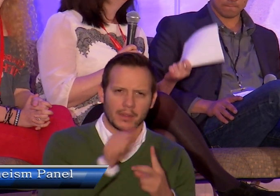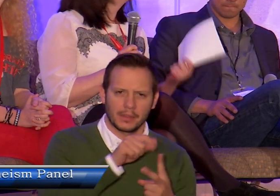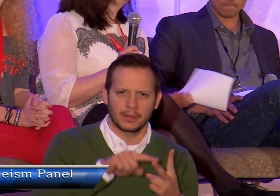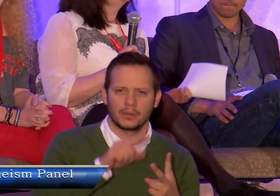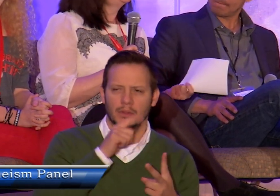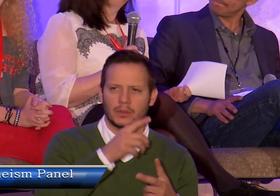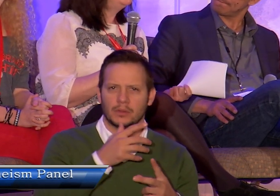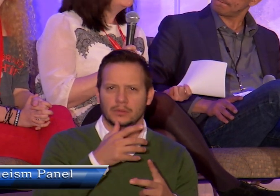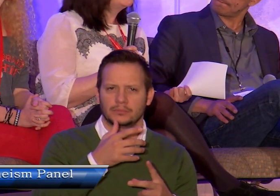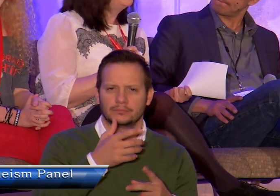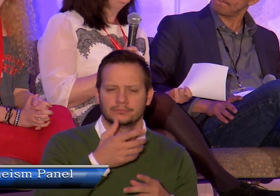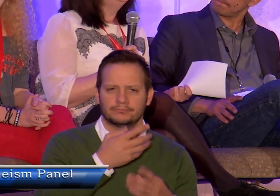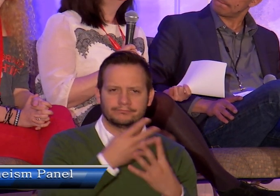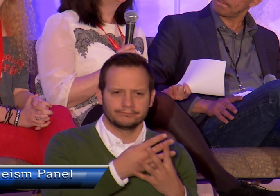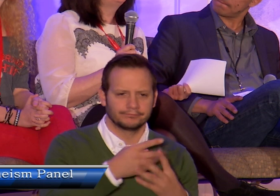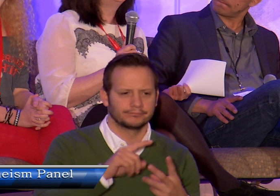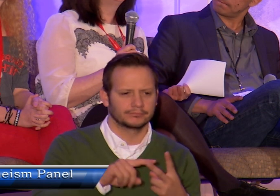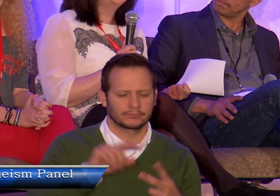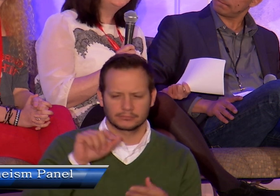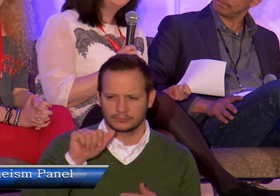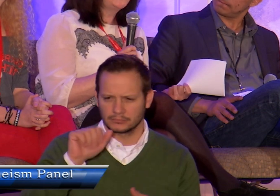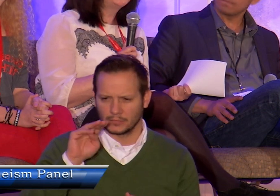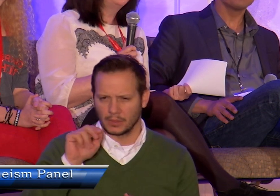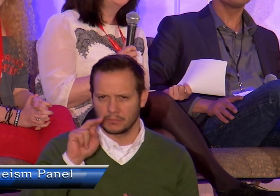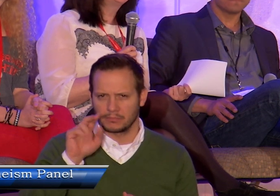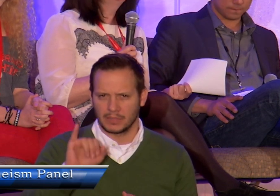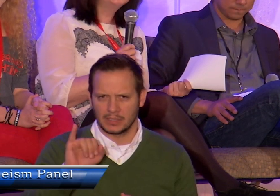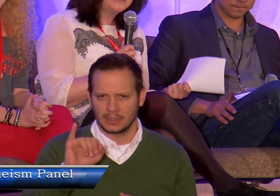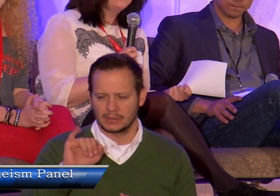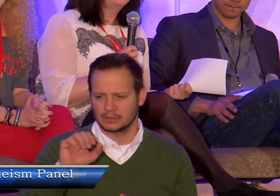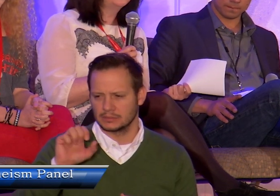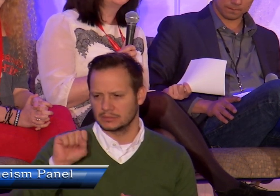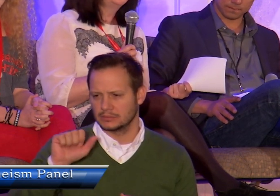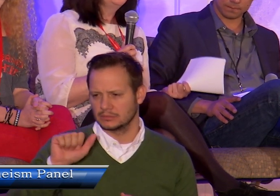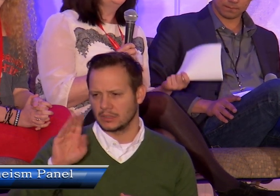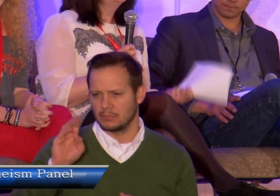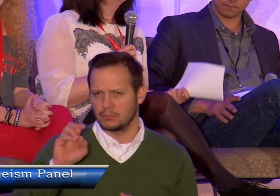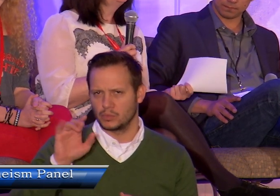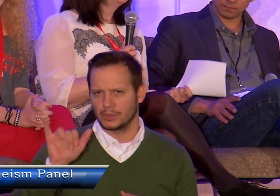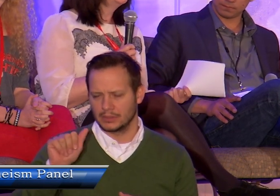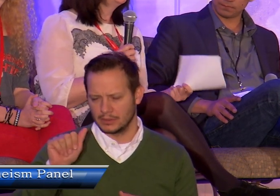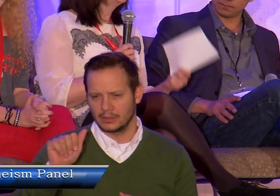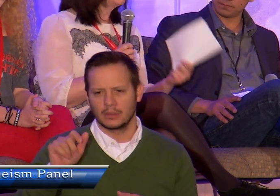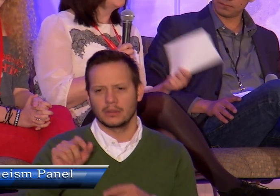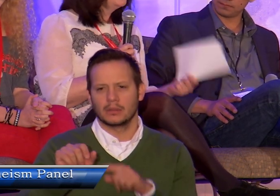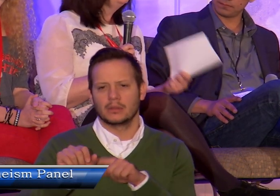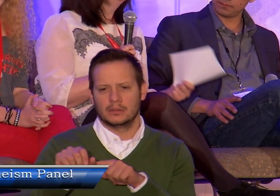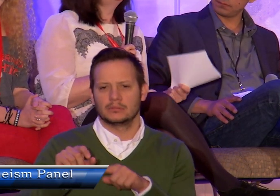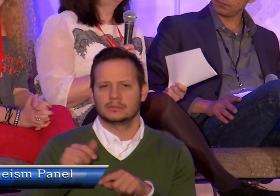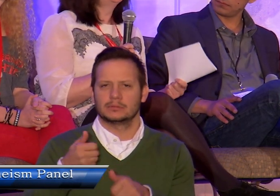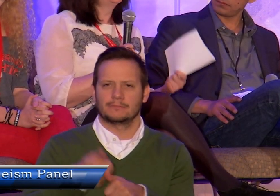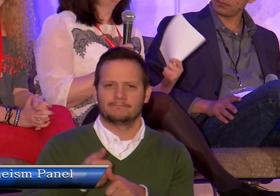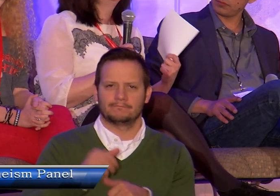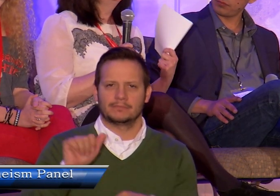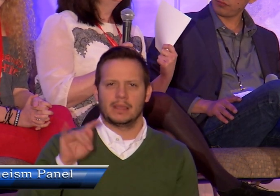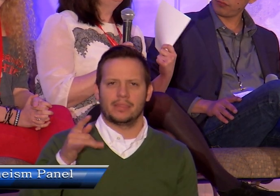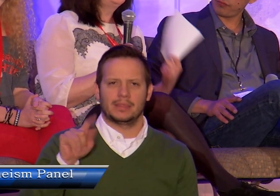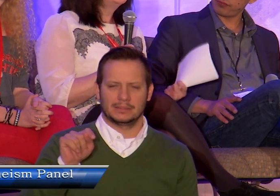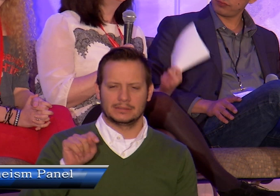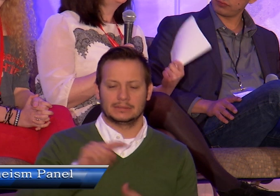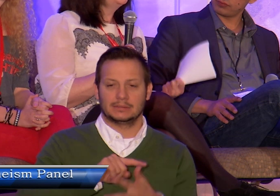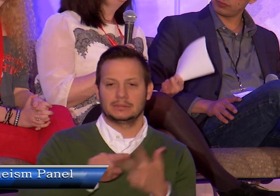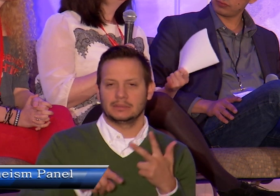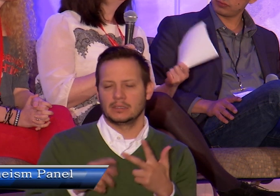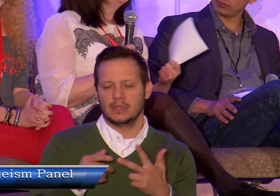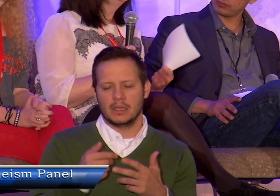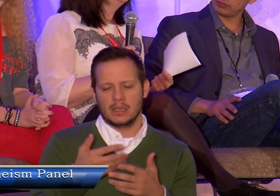atheism. Someone like Amina Sabui, the topless Tunisian activist who is an atheist and who was imprisoned in Tunisia. A lot of these people are coming